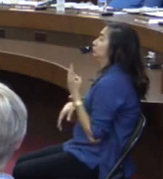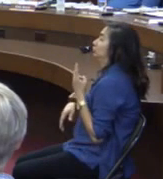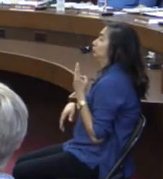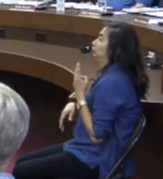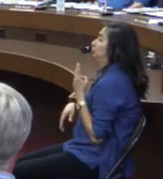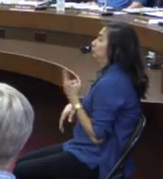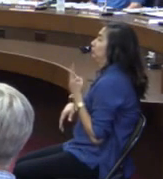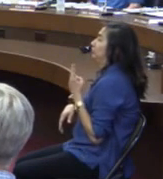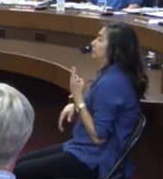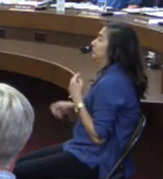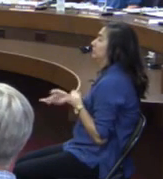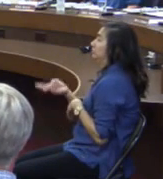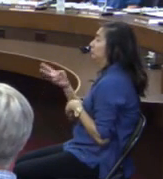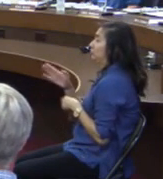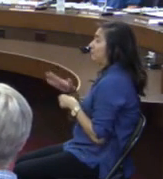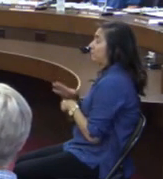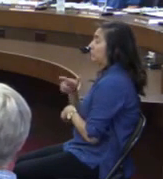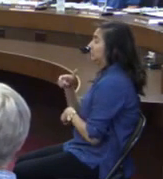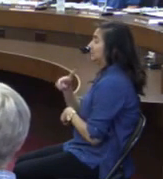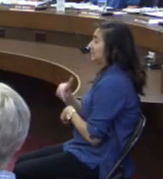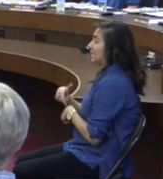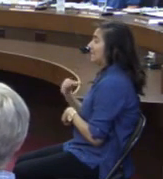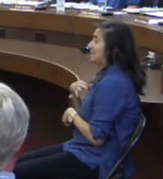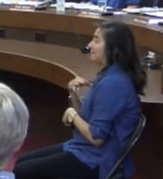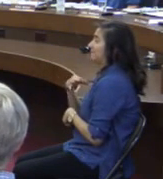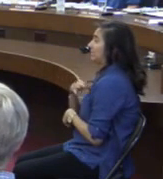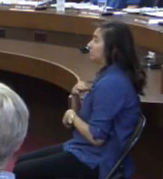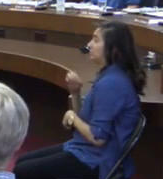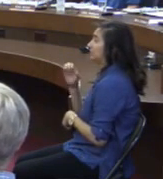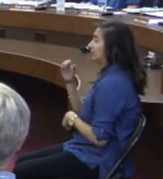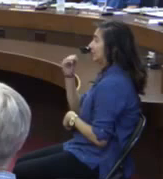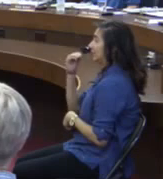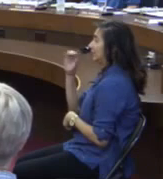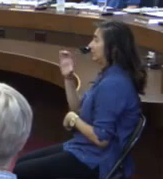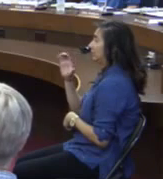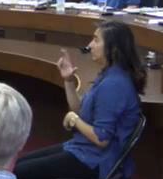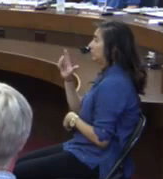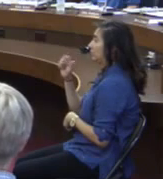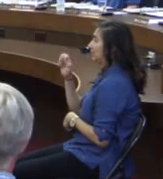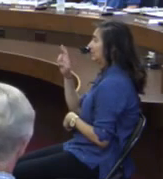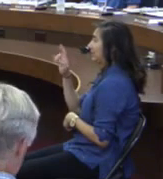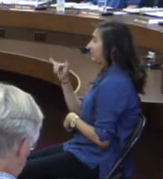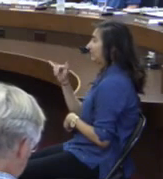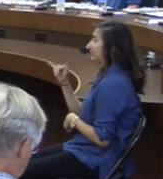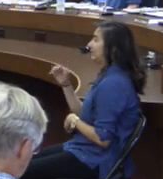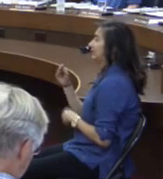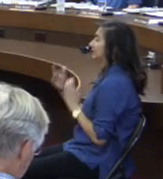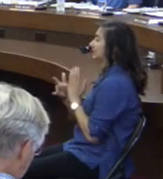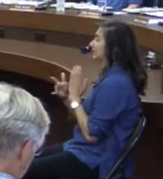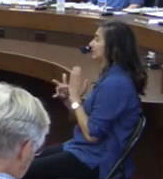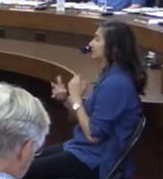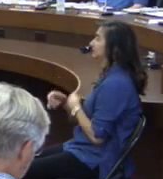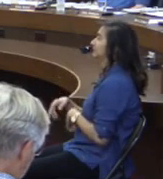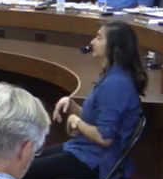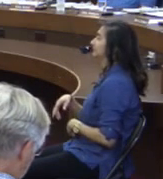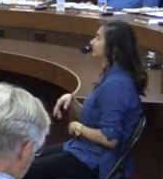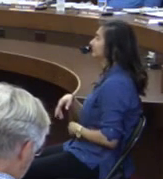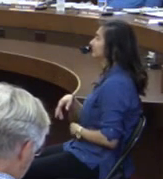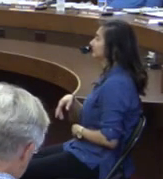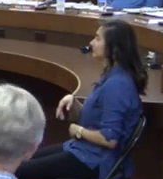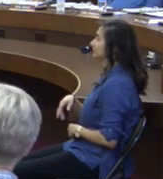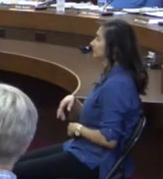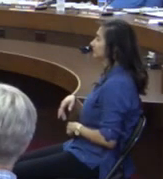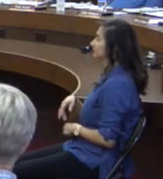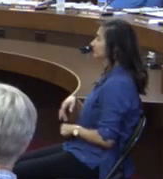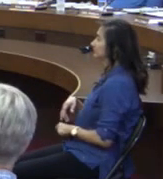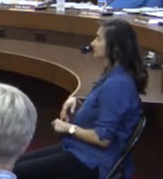full-time faculty members are in culinary and physical therapy assistant, and I'm going to ask their dean, Cindy Delane, to come up and introduce them.